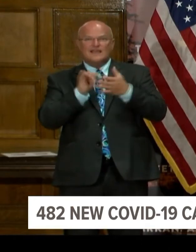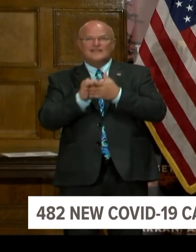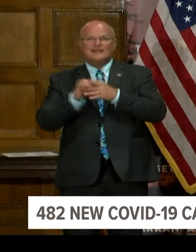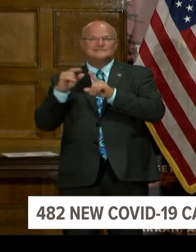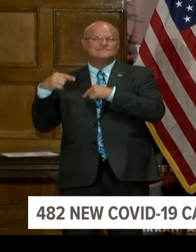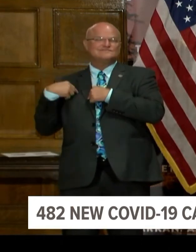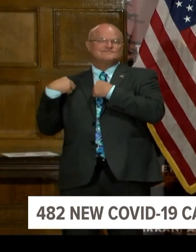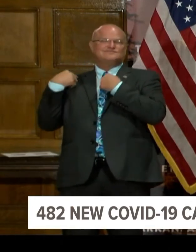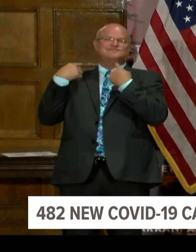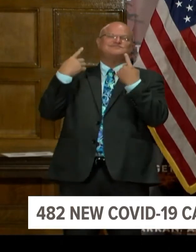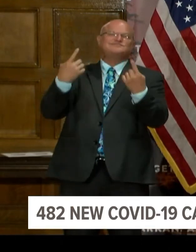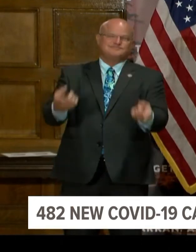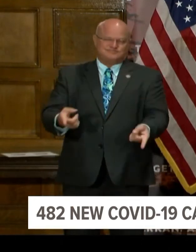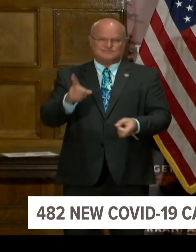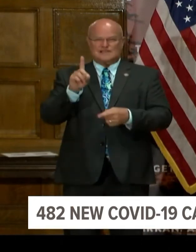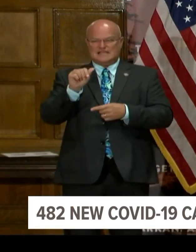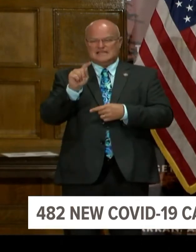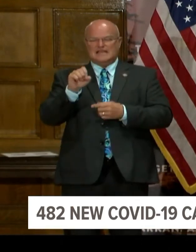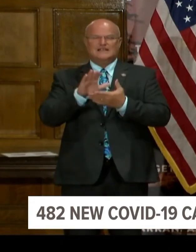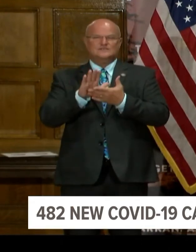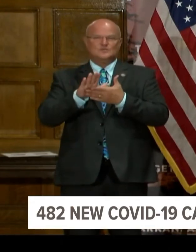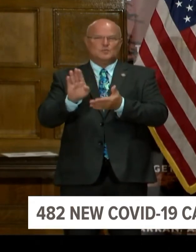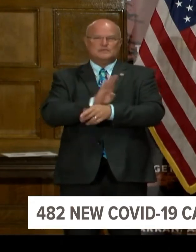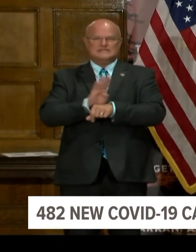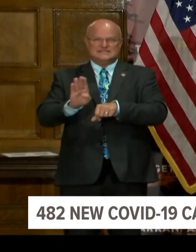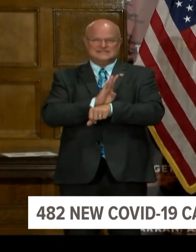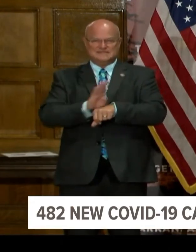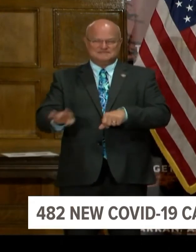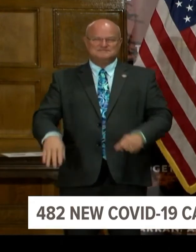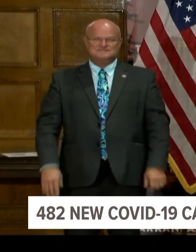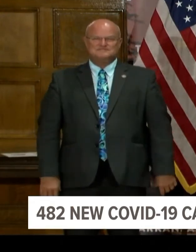normal, very important date in the school business.